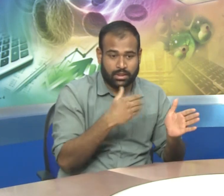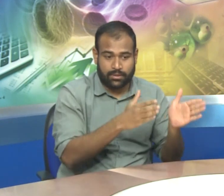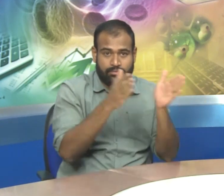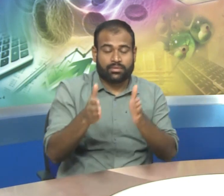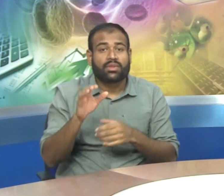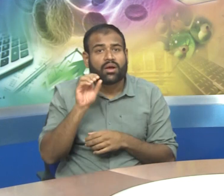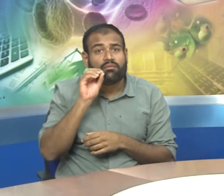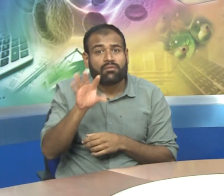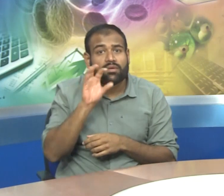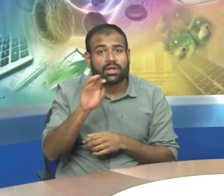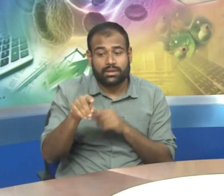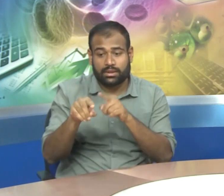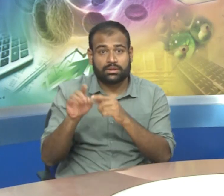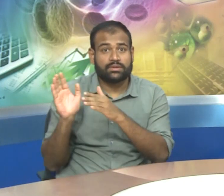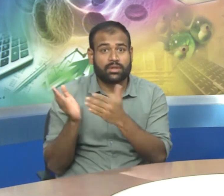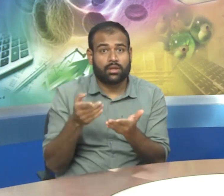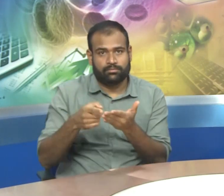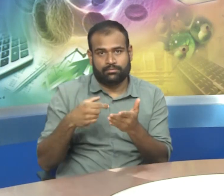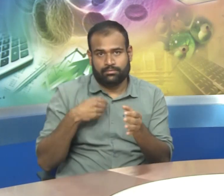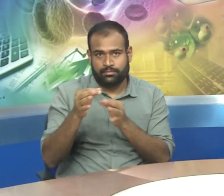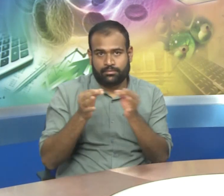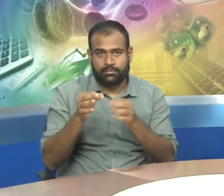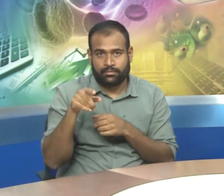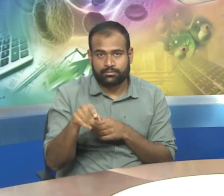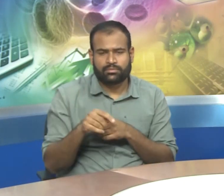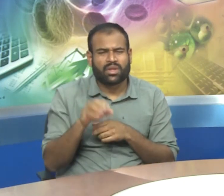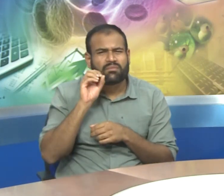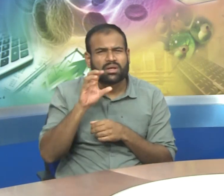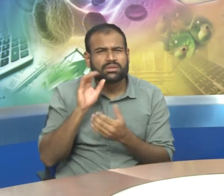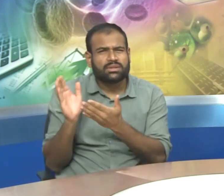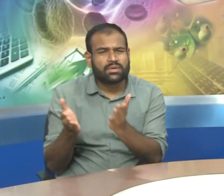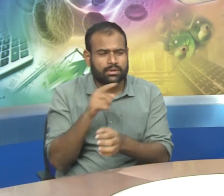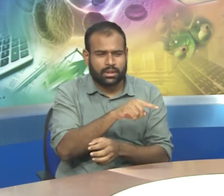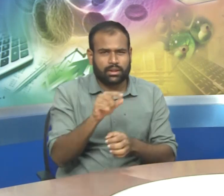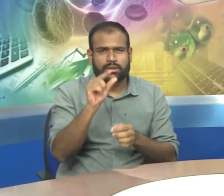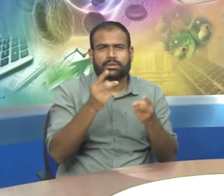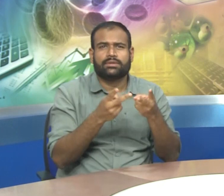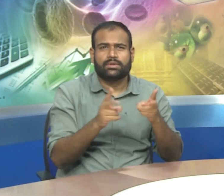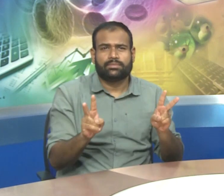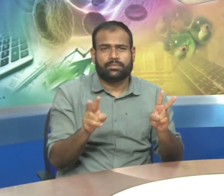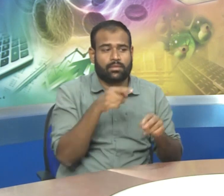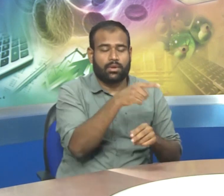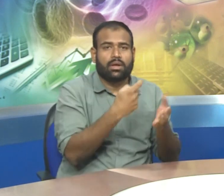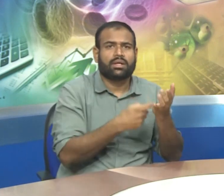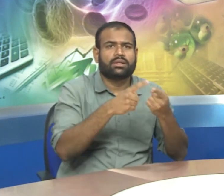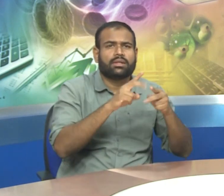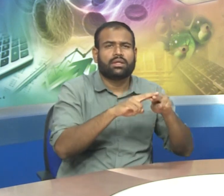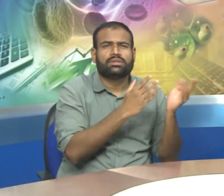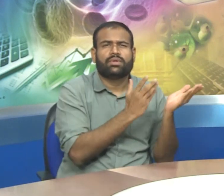We have understood the reference services. Now let us talk about information services in detail.